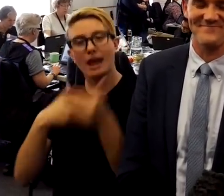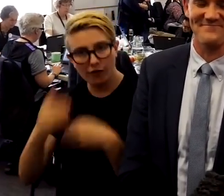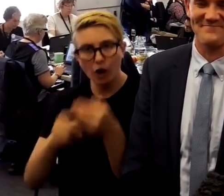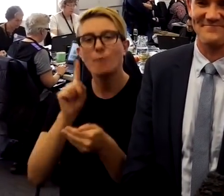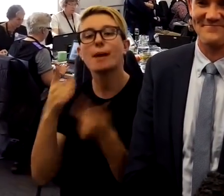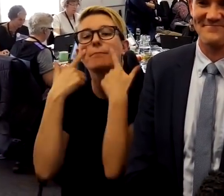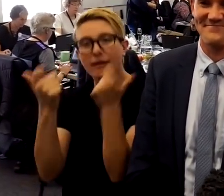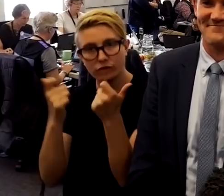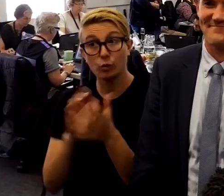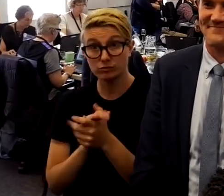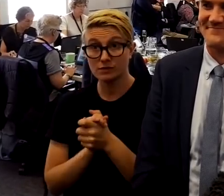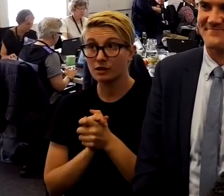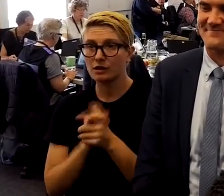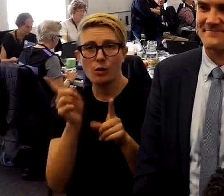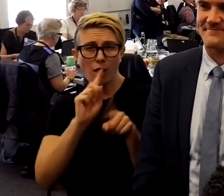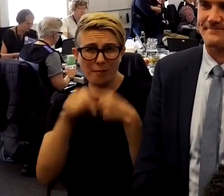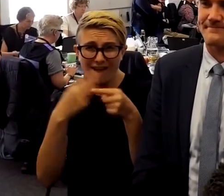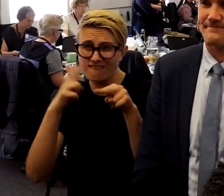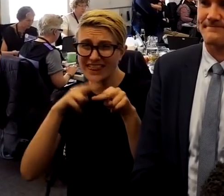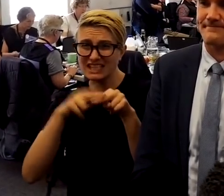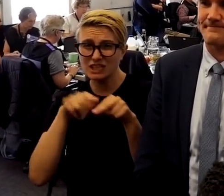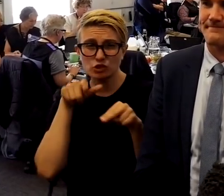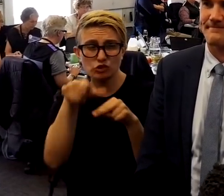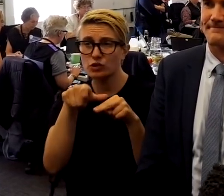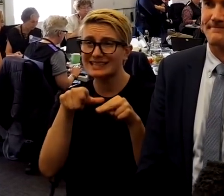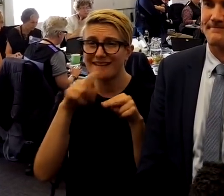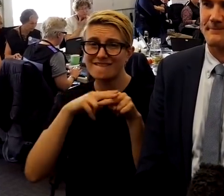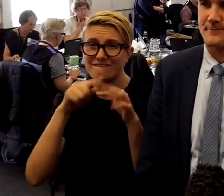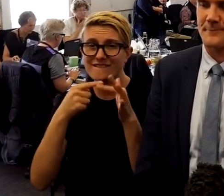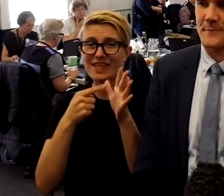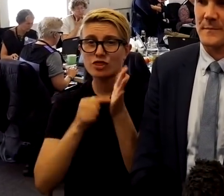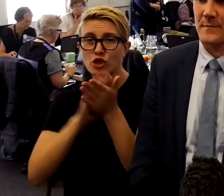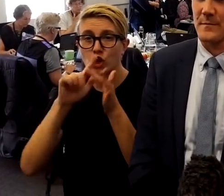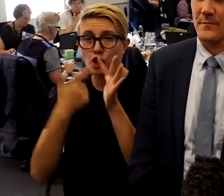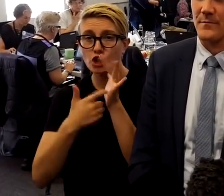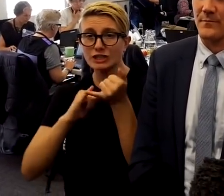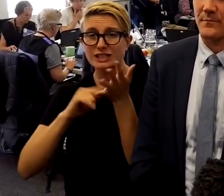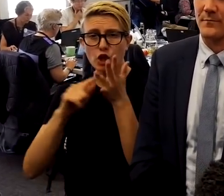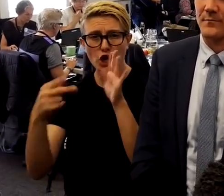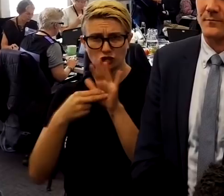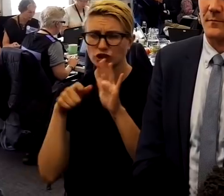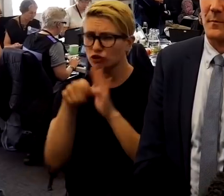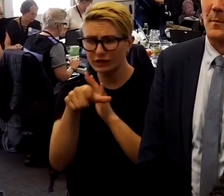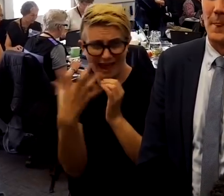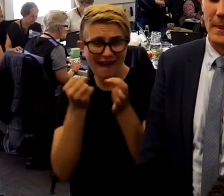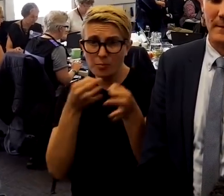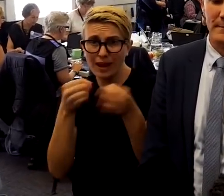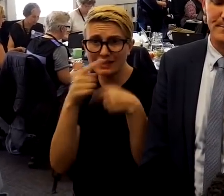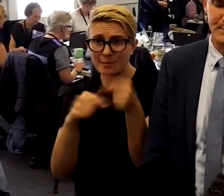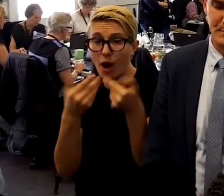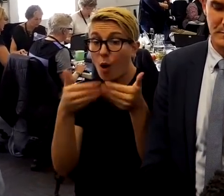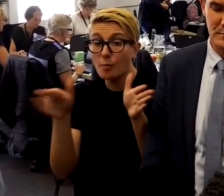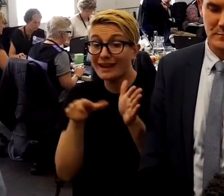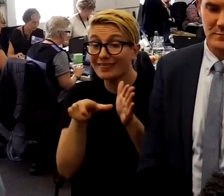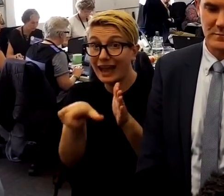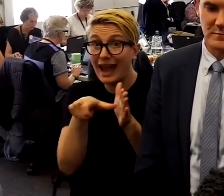about how you do that. What about Featherston Street? Is there any plan on reopening that other lane? We're working on that at the moment. So once again,